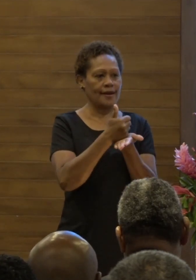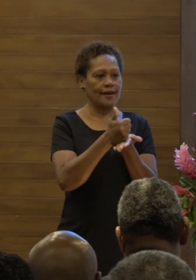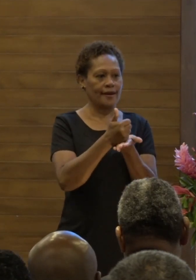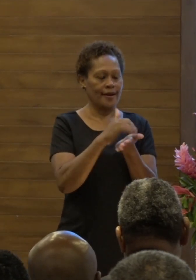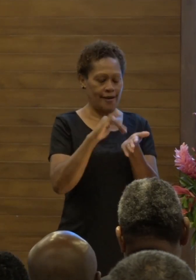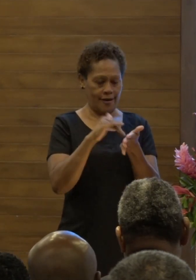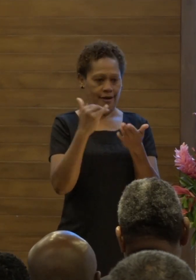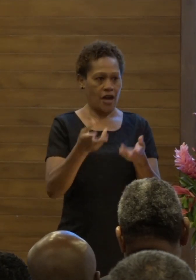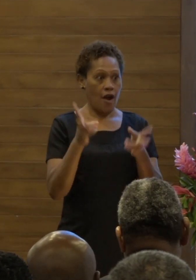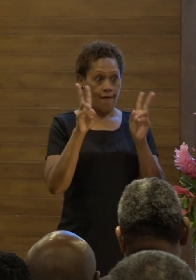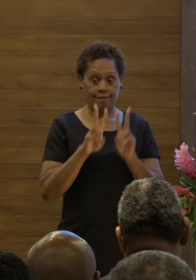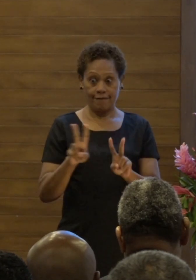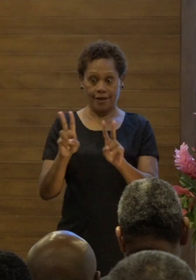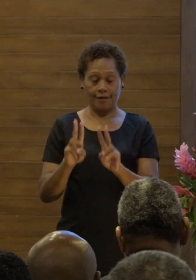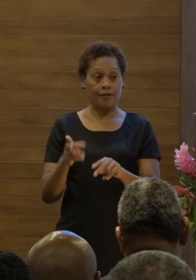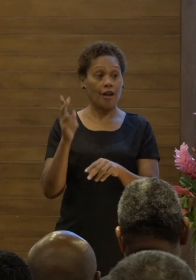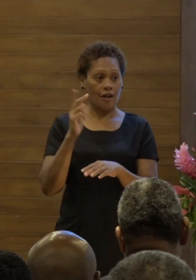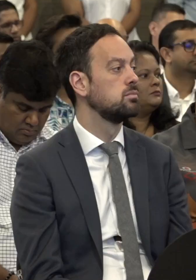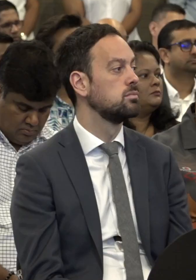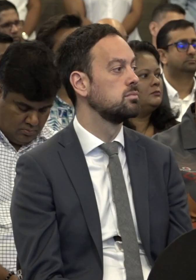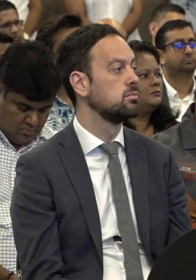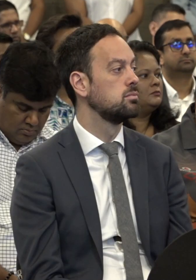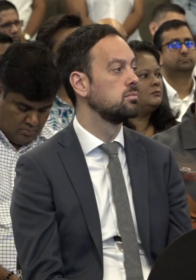and from vision to reality.